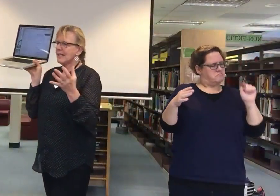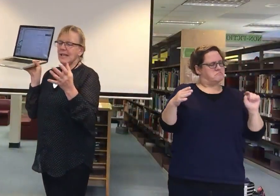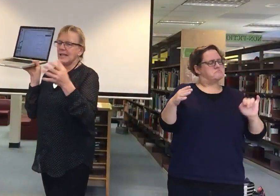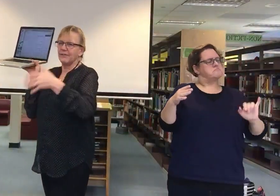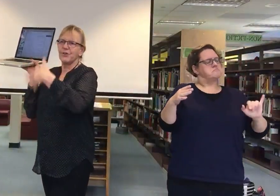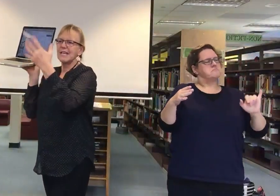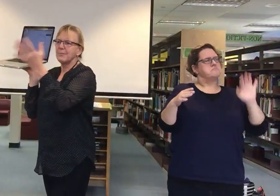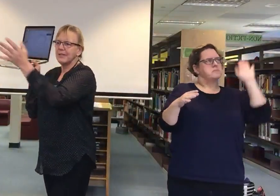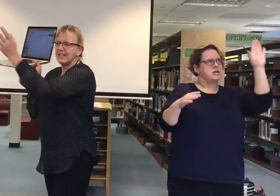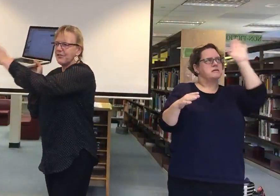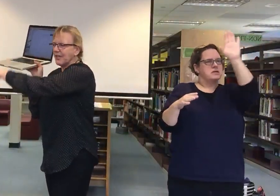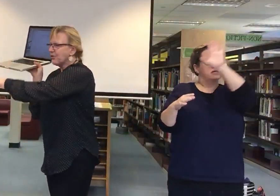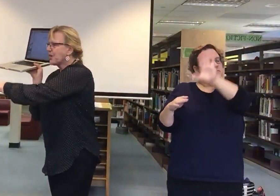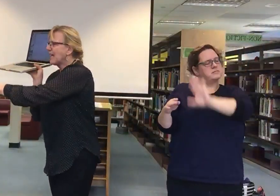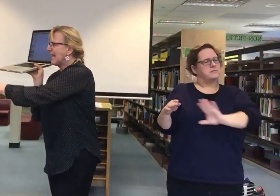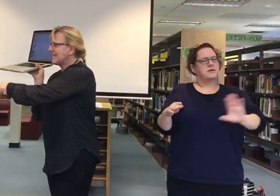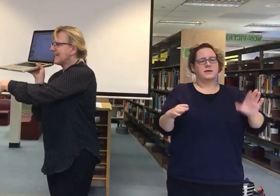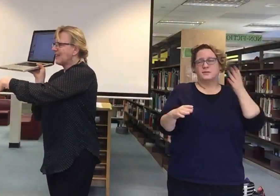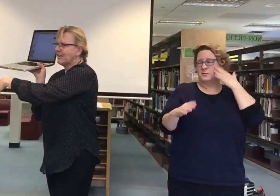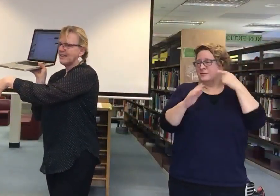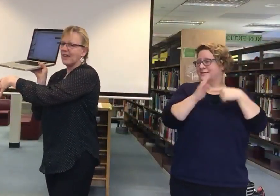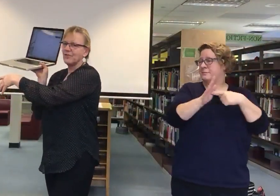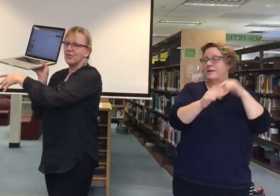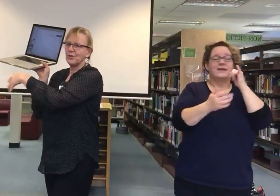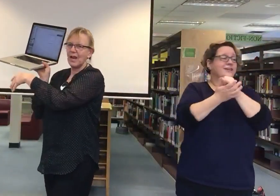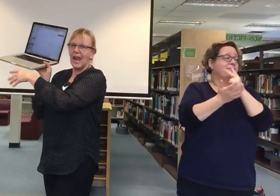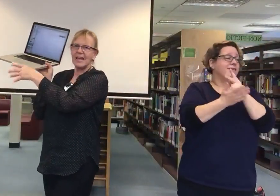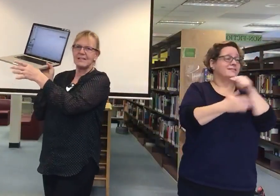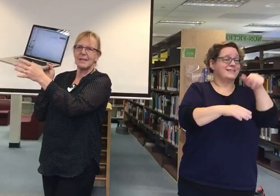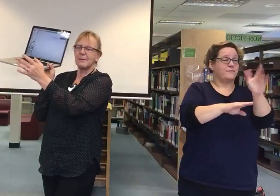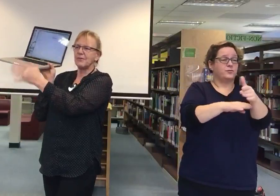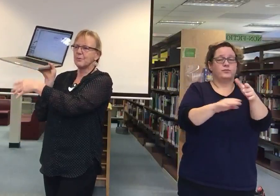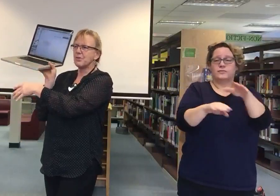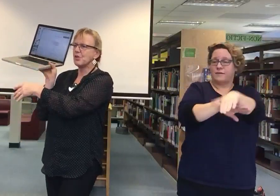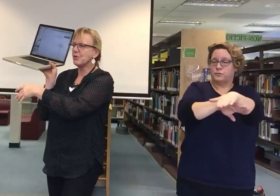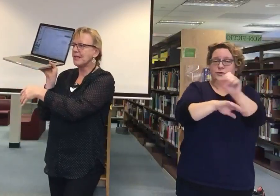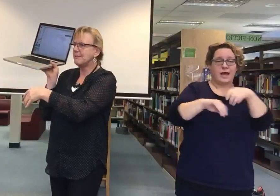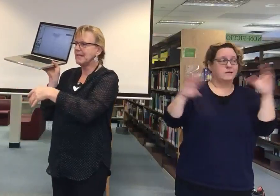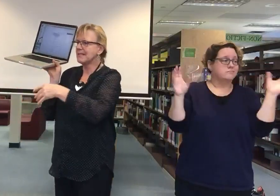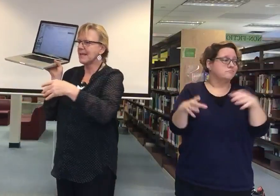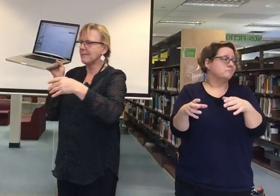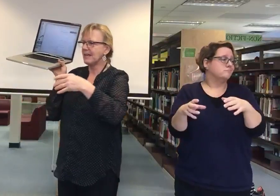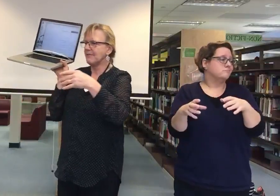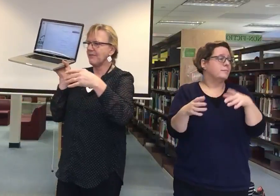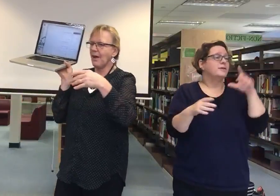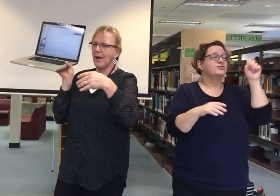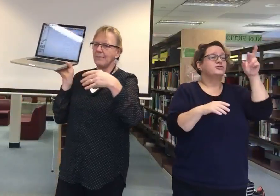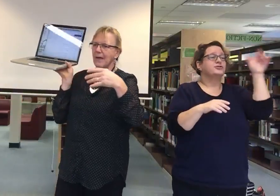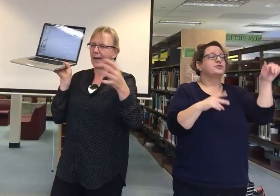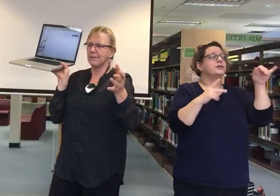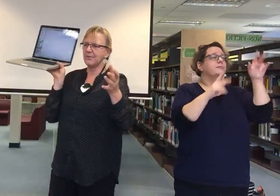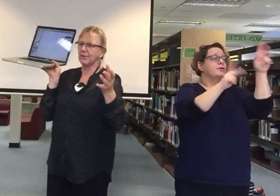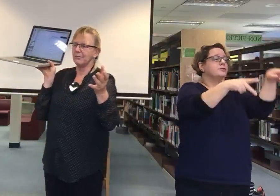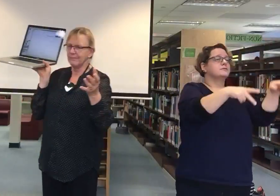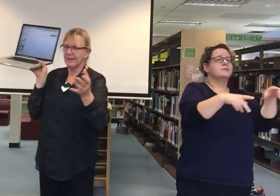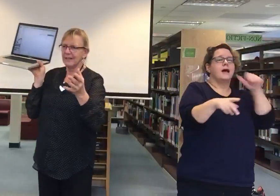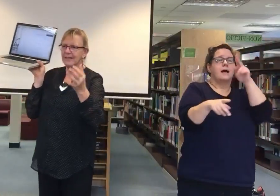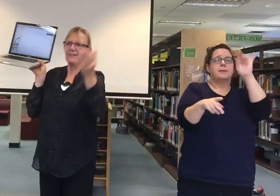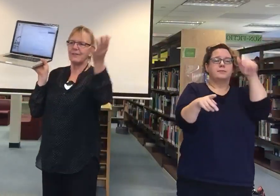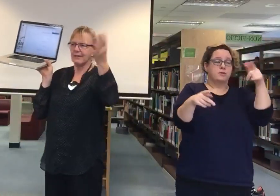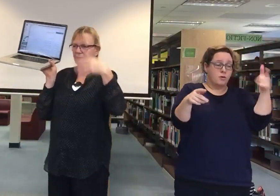know, as, like, for example, the interveners kind of get together this afternoon, and somebody from Surrey meets somebody from